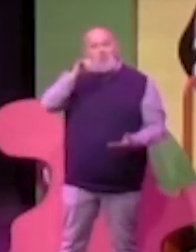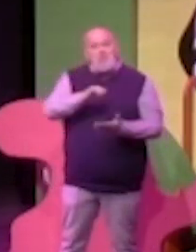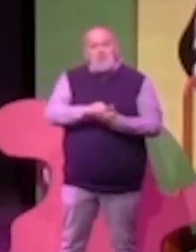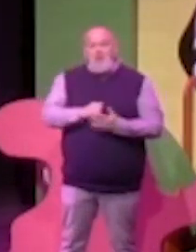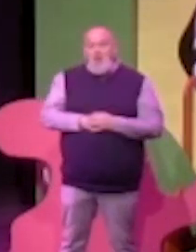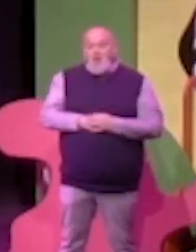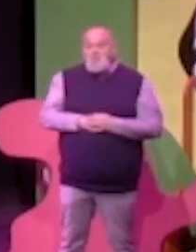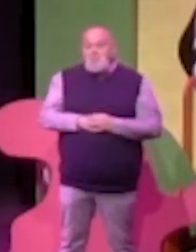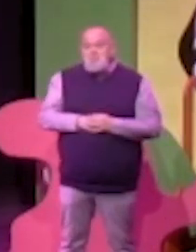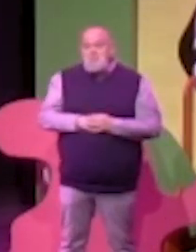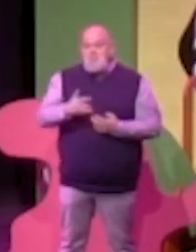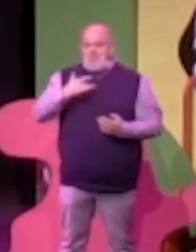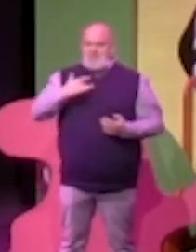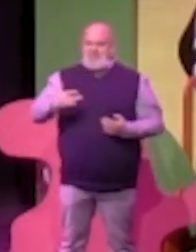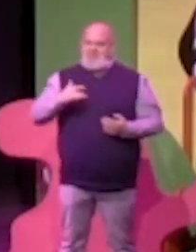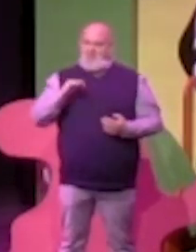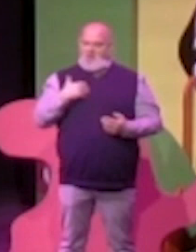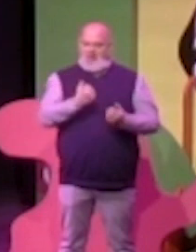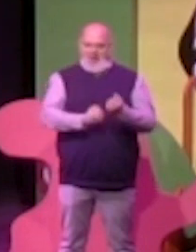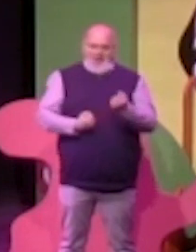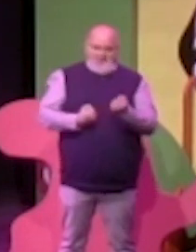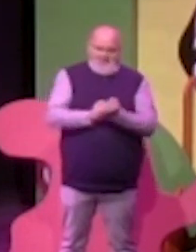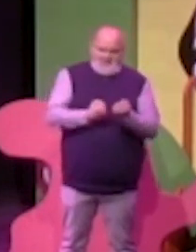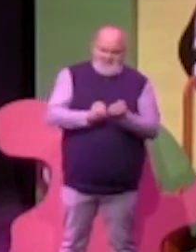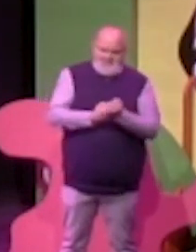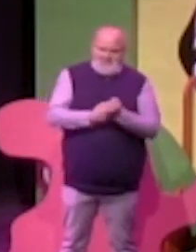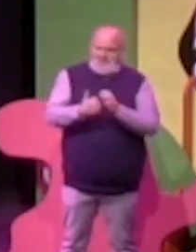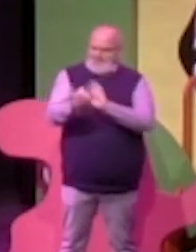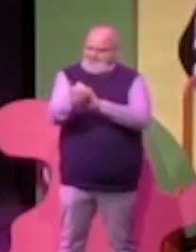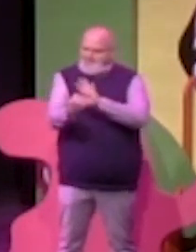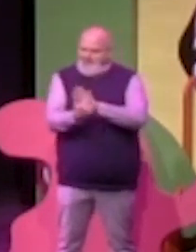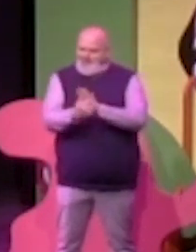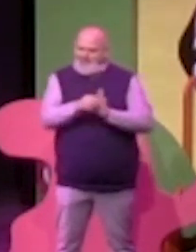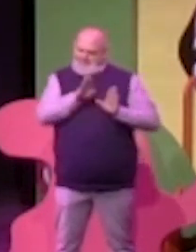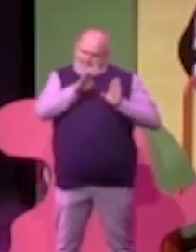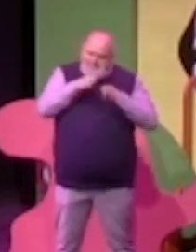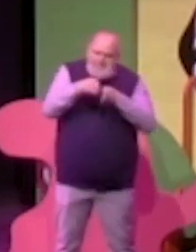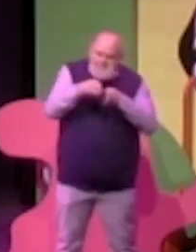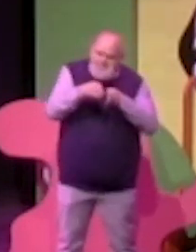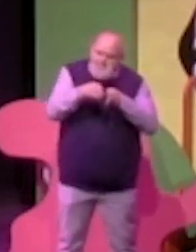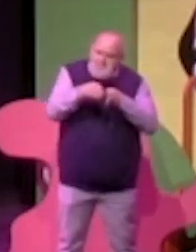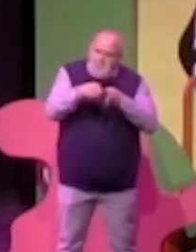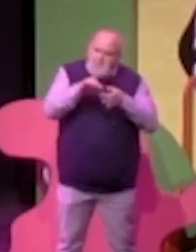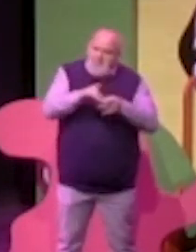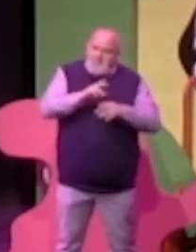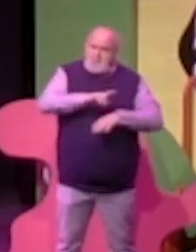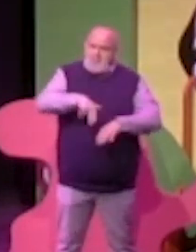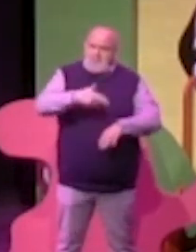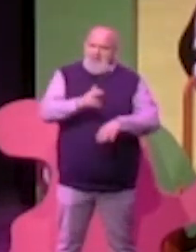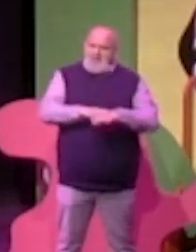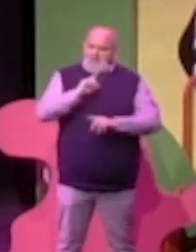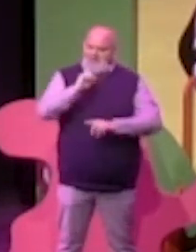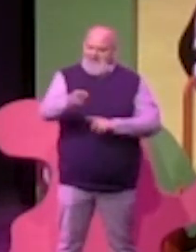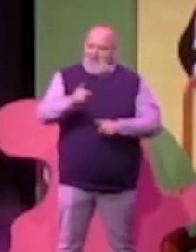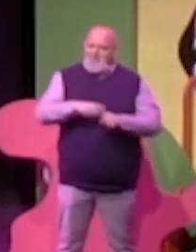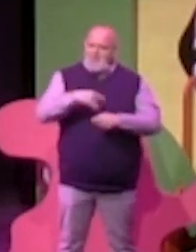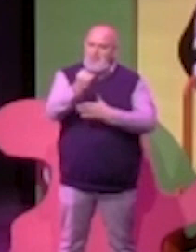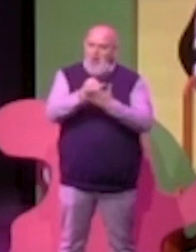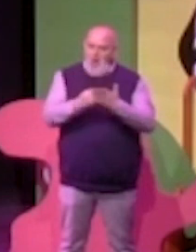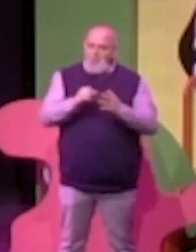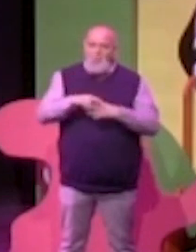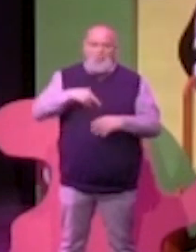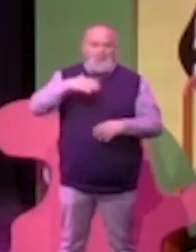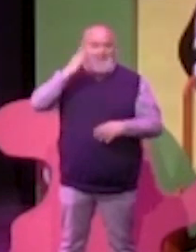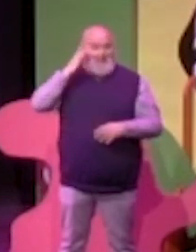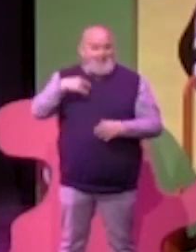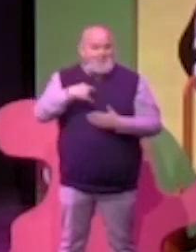to make our advocacy agenda too narrow around the National Endowment for the Arts or the California